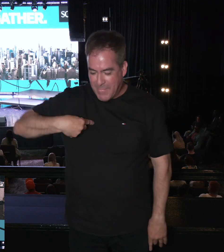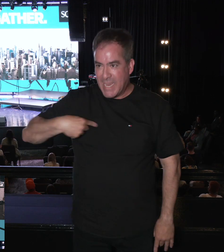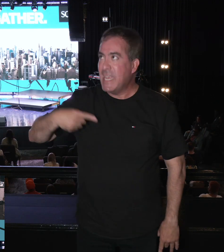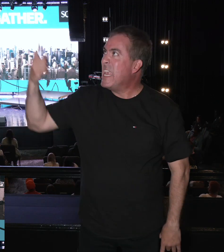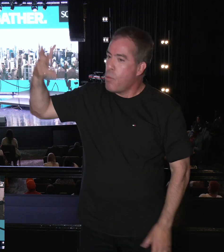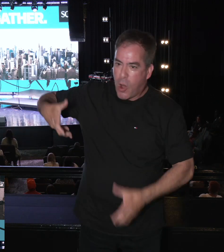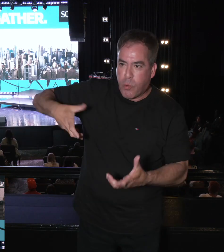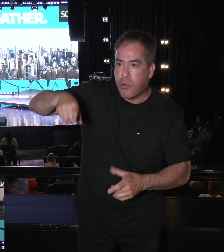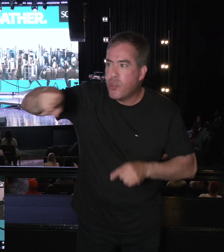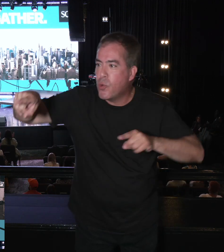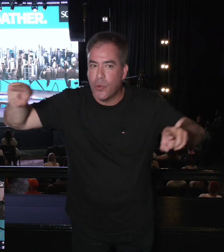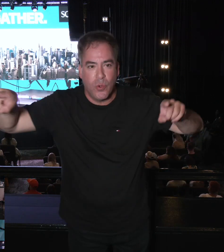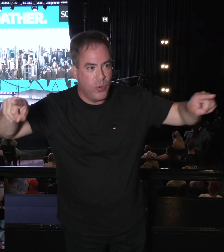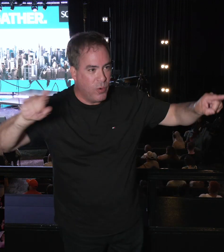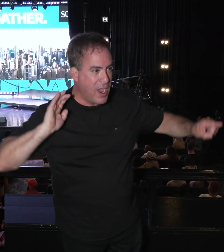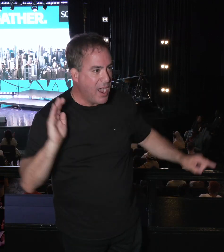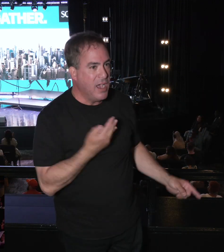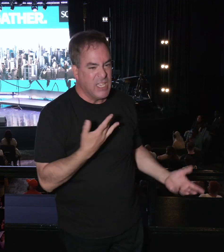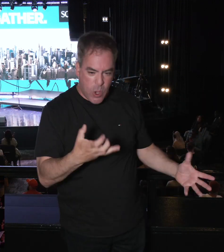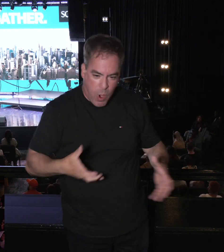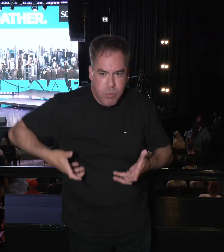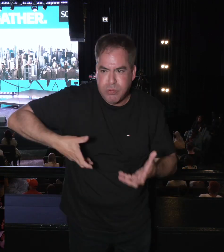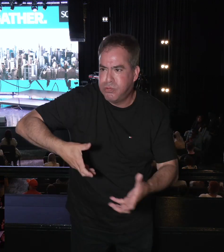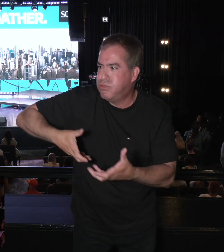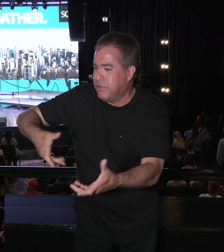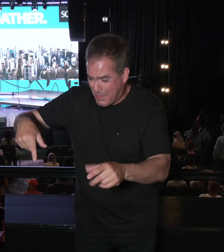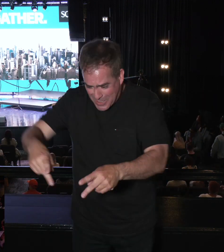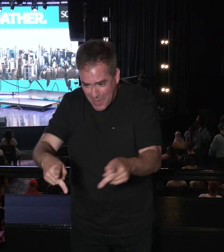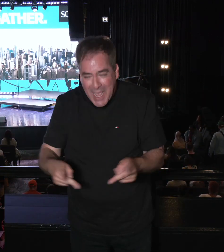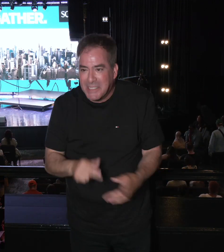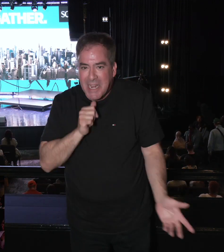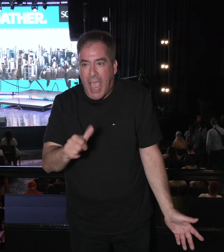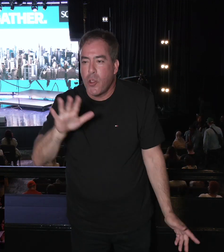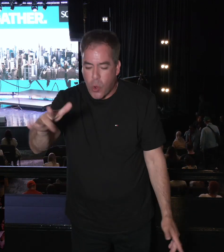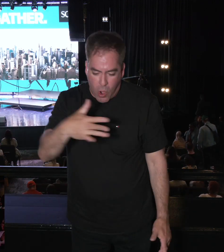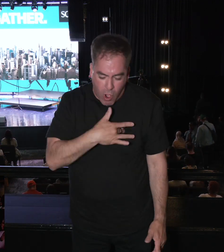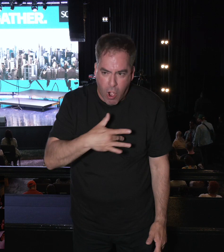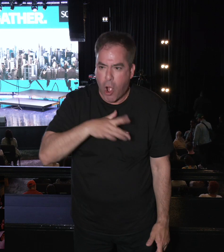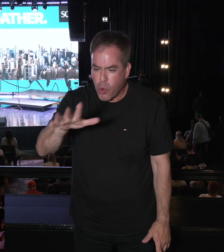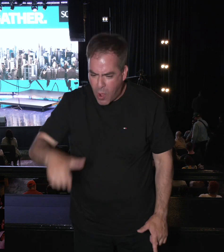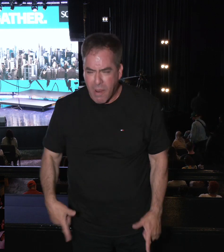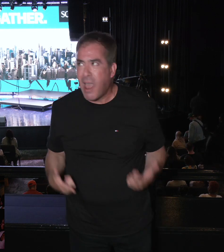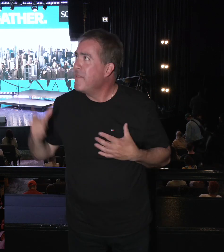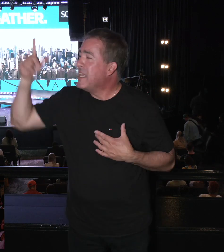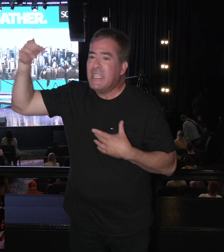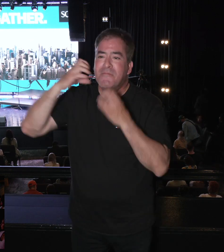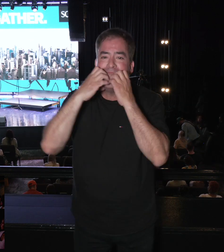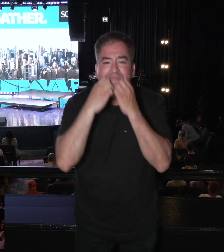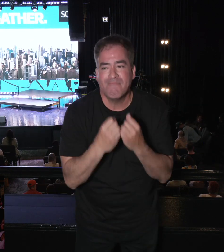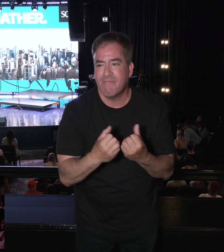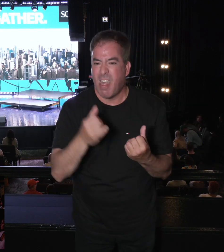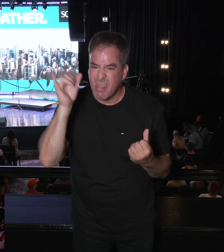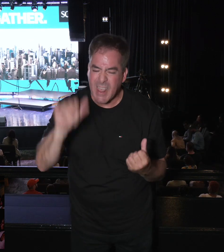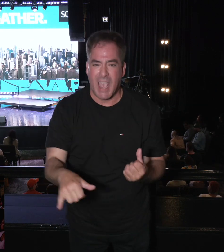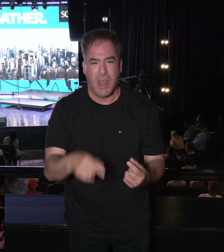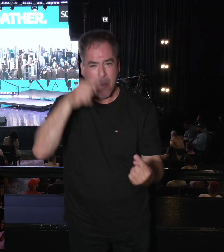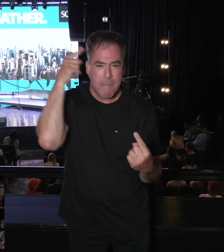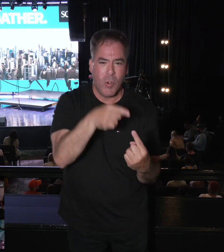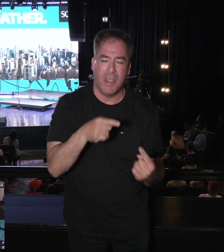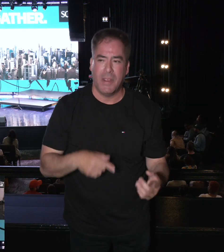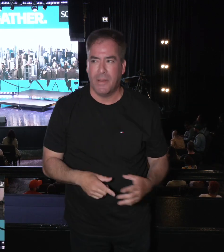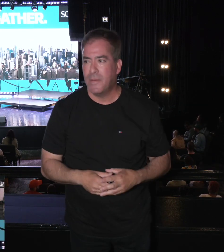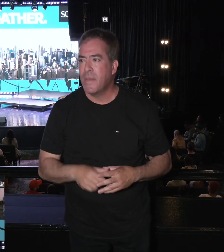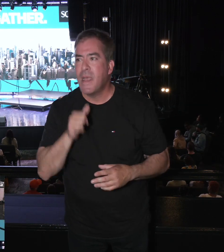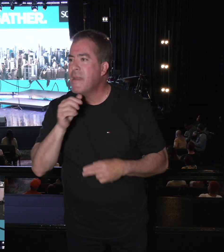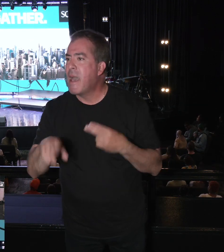he wants to fill. It's us he wants to fill. It's our hearts. It's our lives. That's all he's ever wanted.